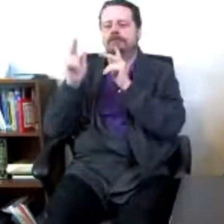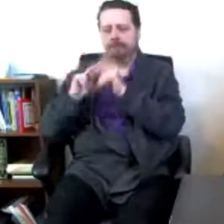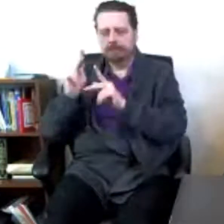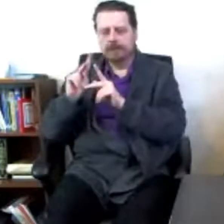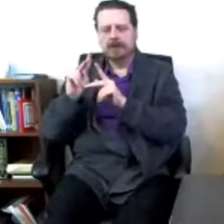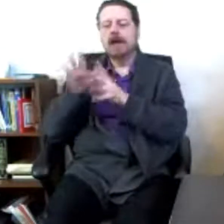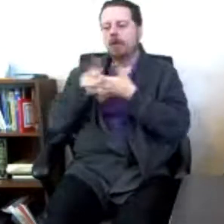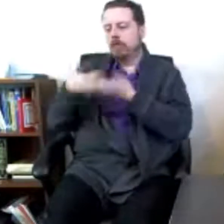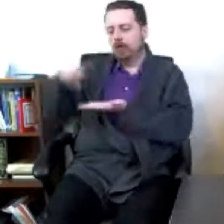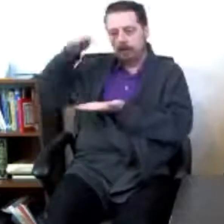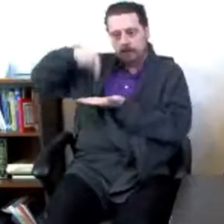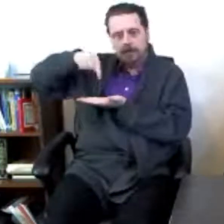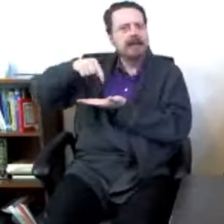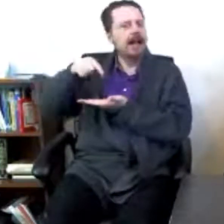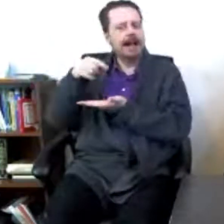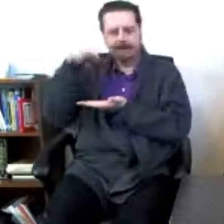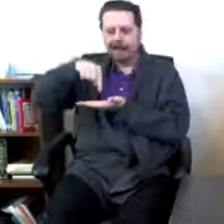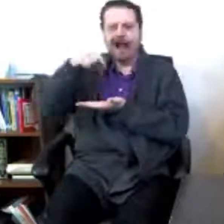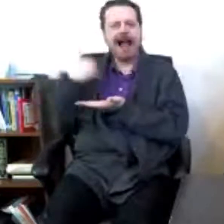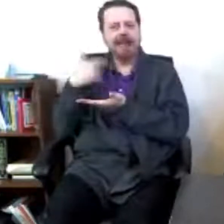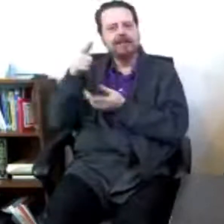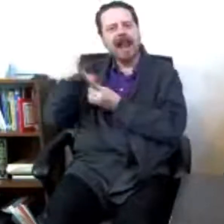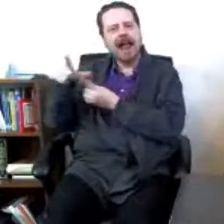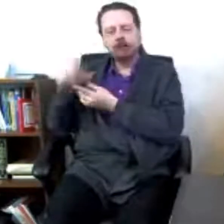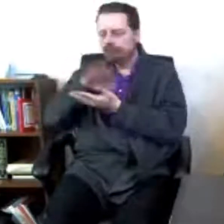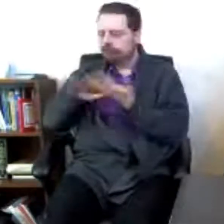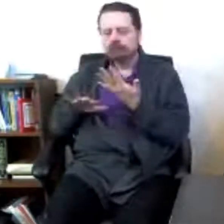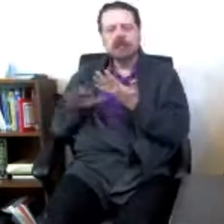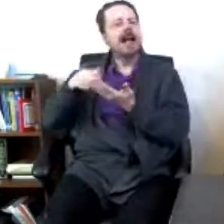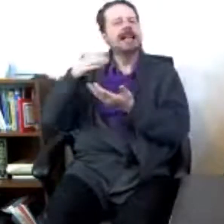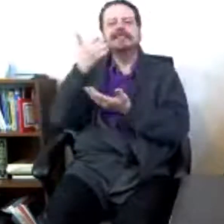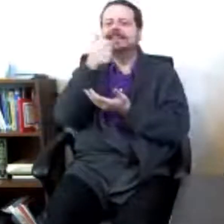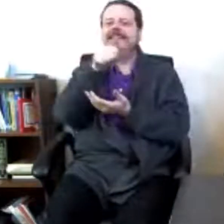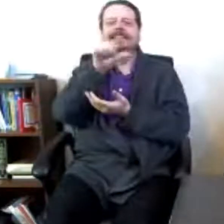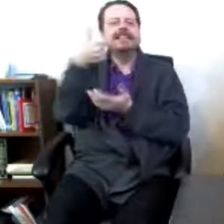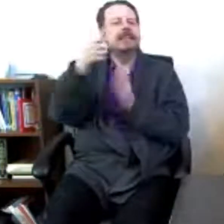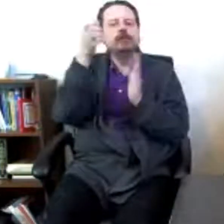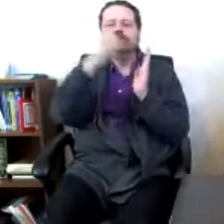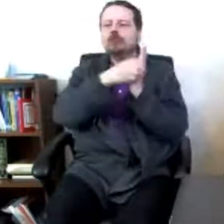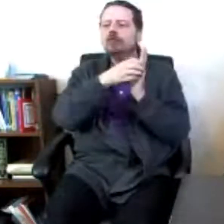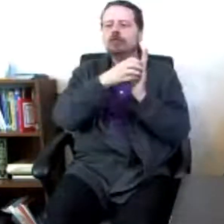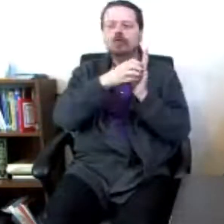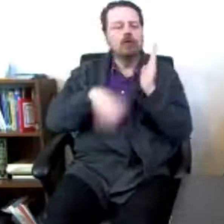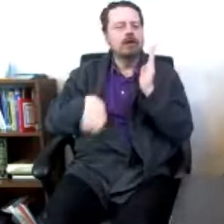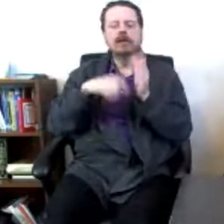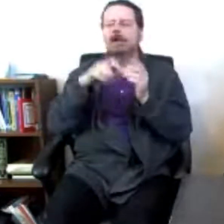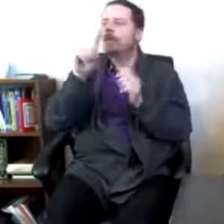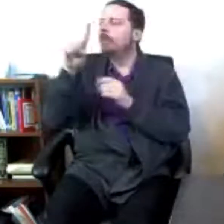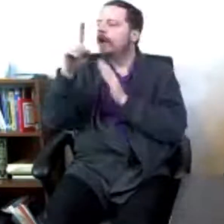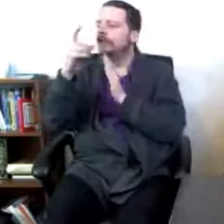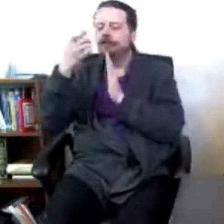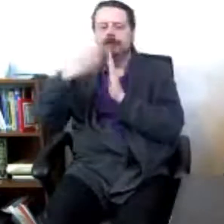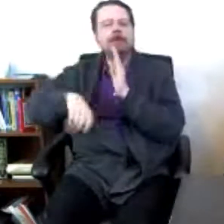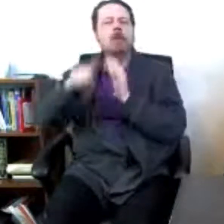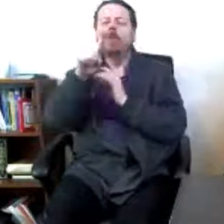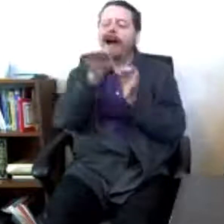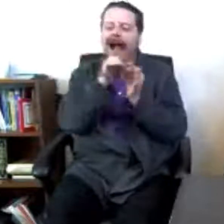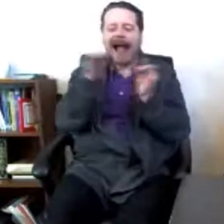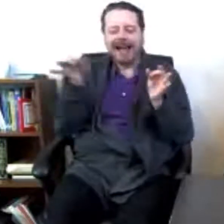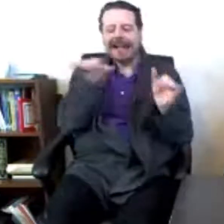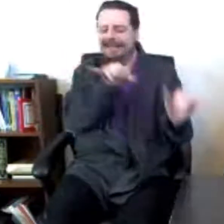it. Bring a surah, chapter, or bring 10 surahs if you can, or bring even one ayah like